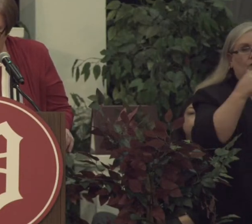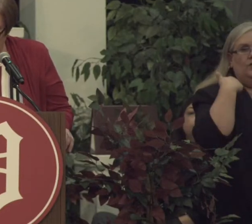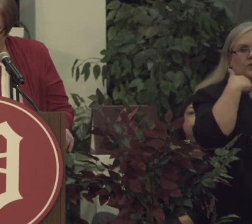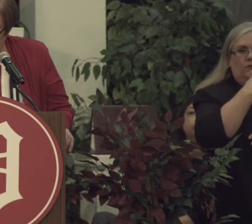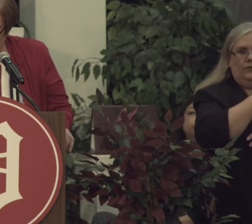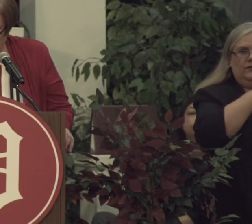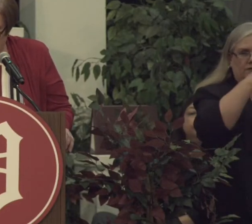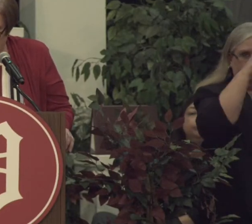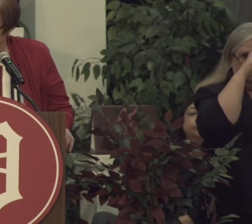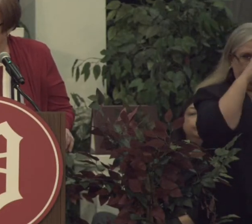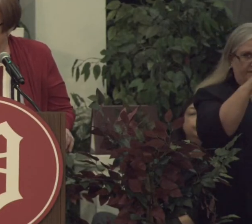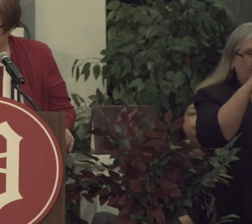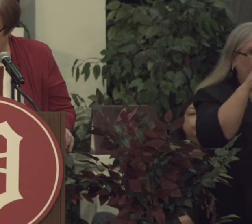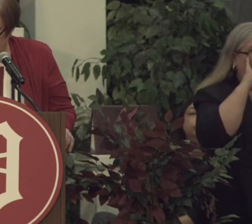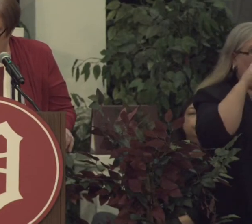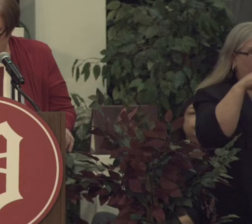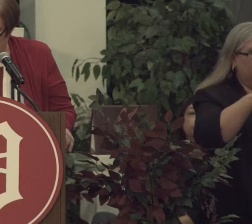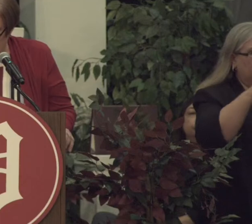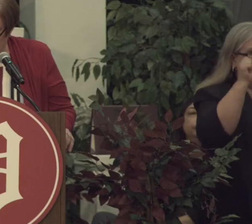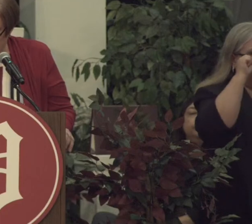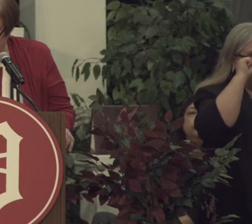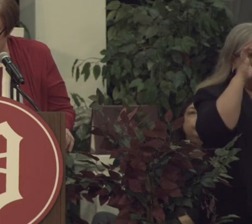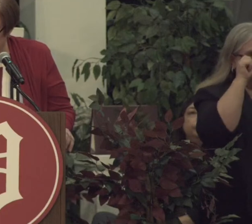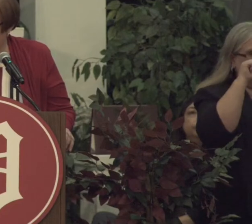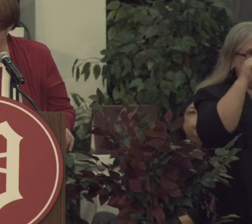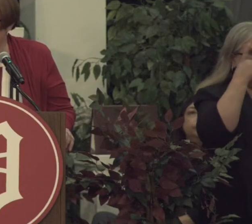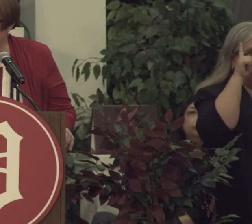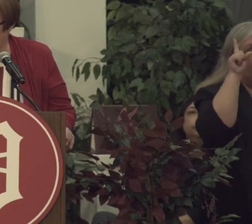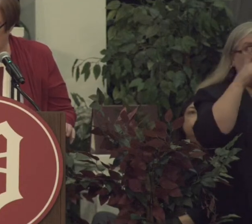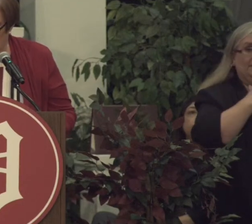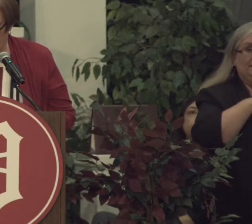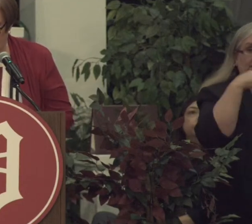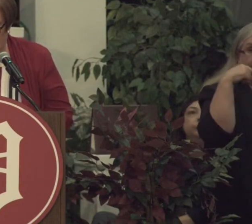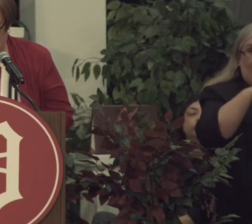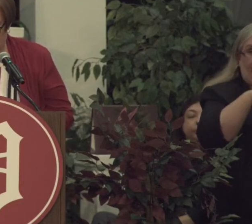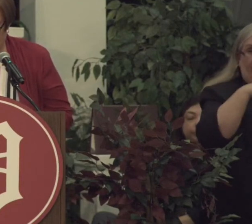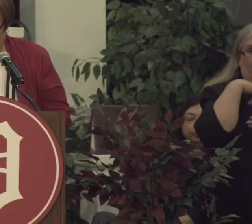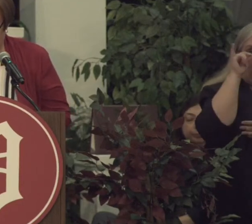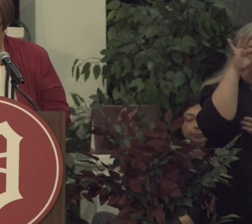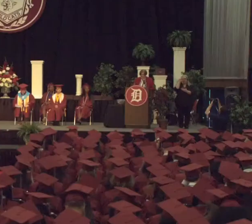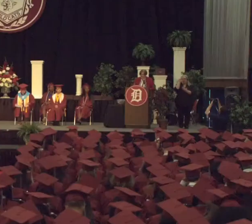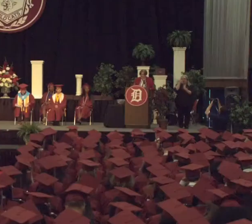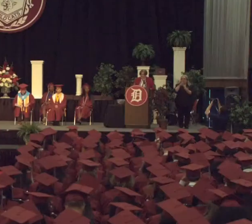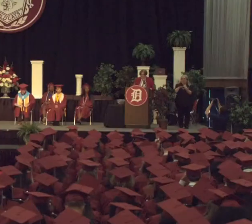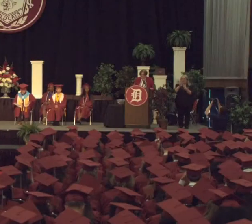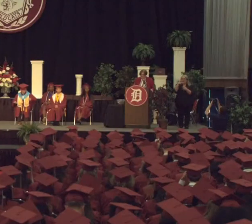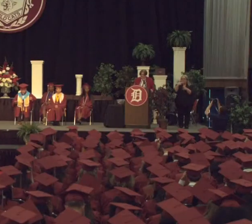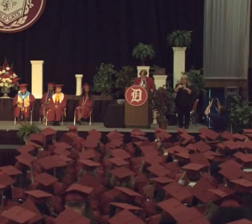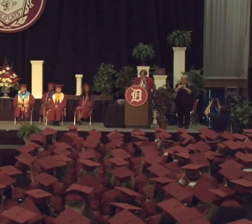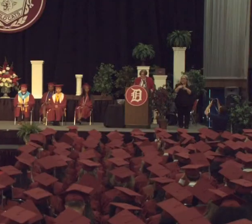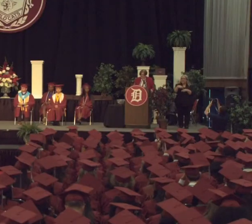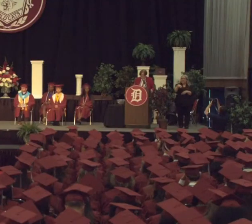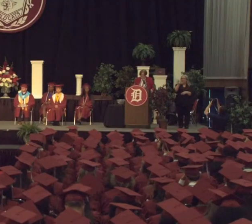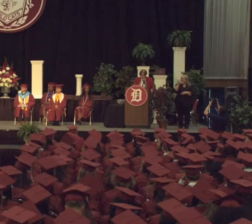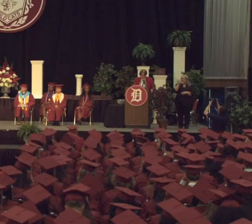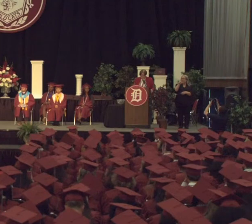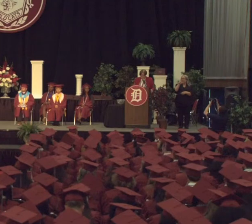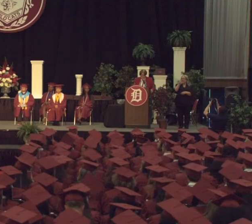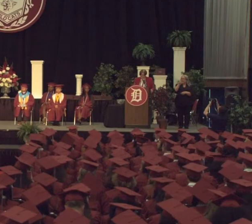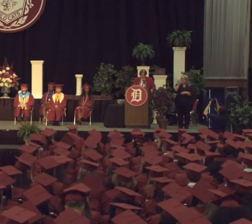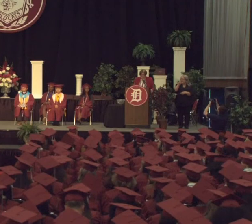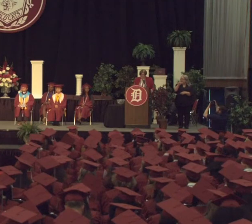you for this amazing achievement. Please stand when I call your name. Lanaya Bailey.